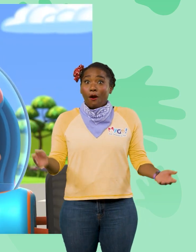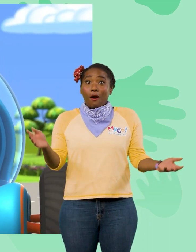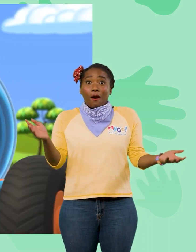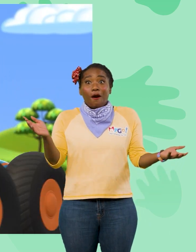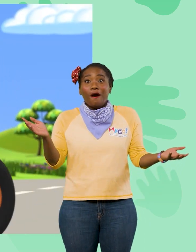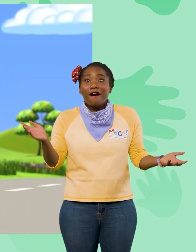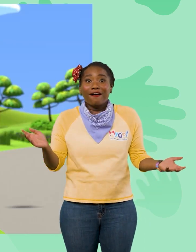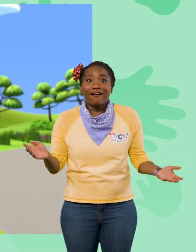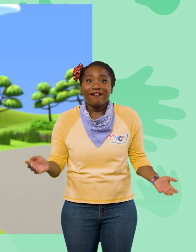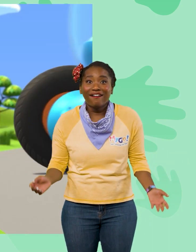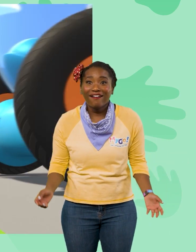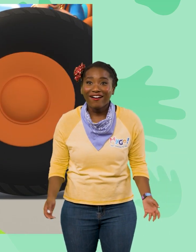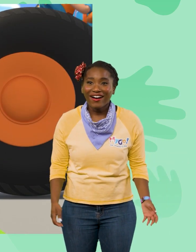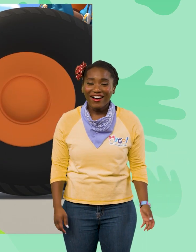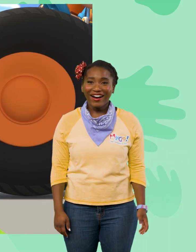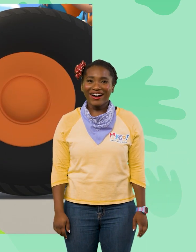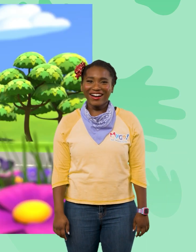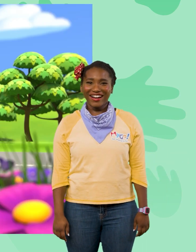Woo!